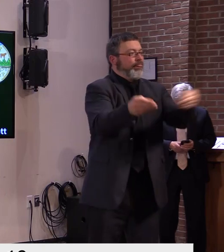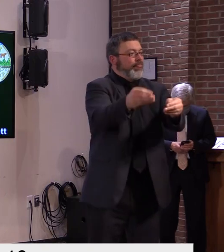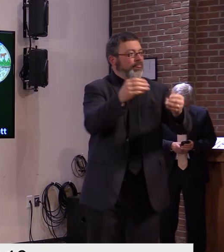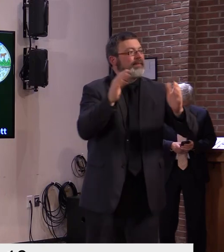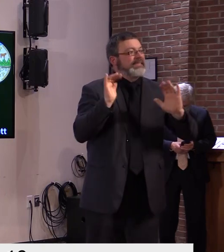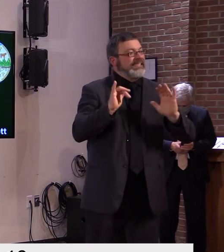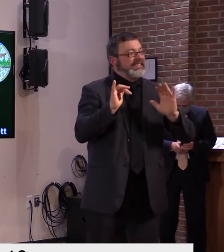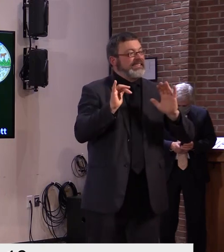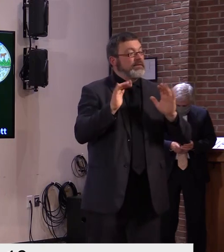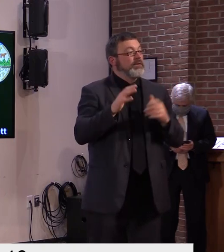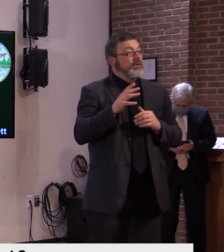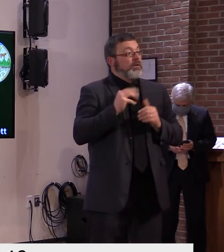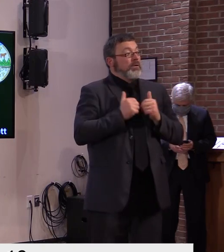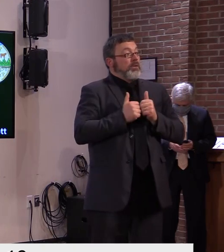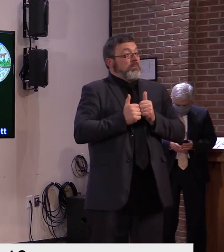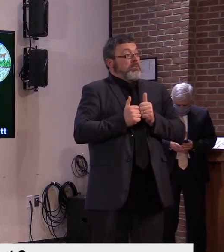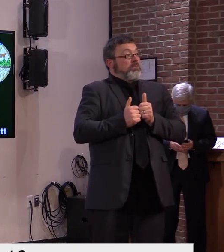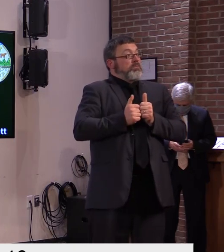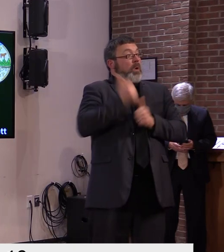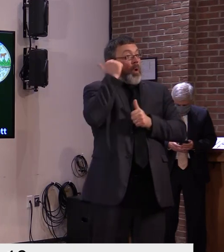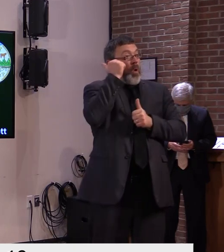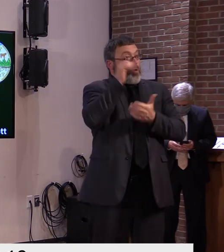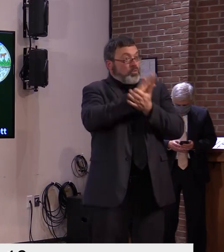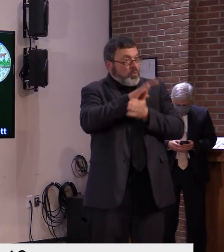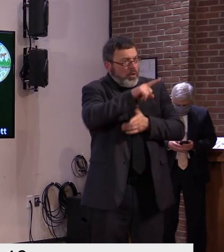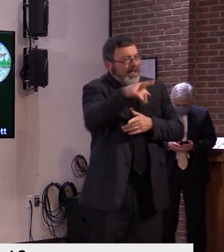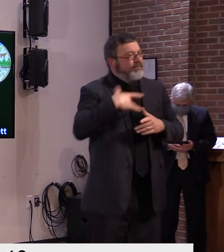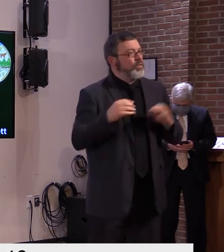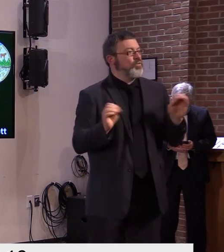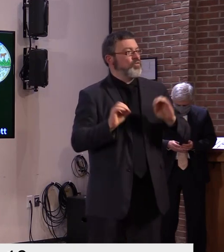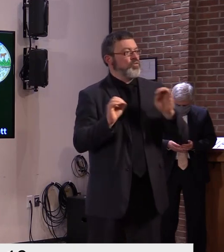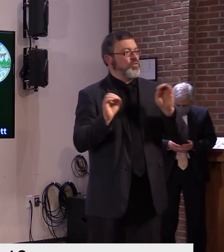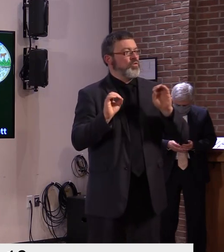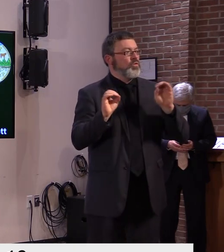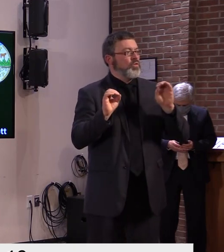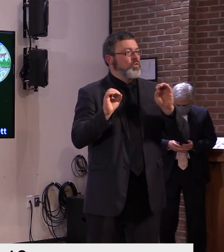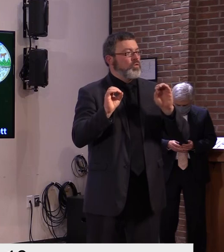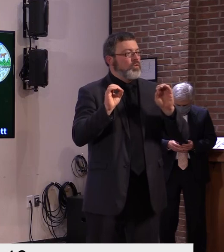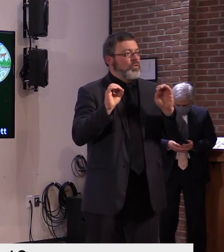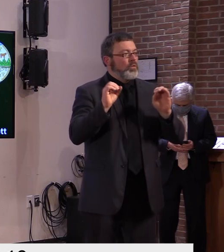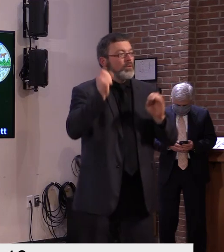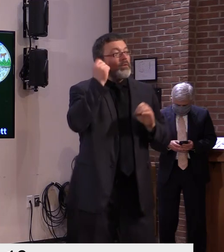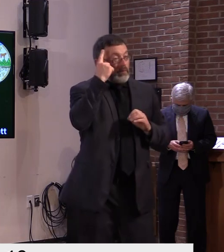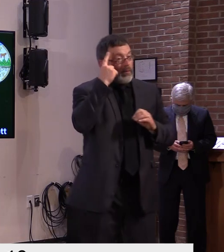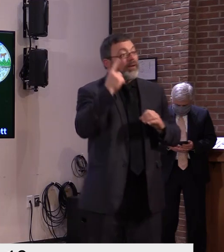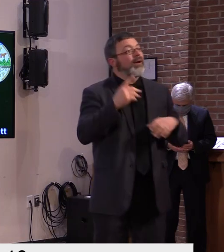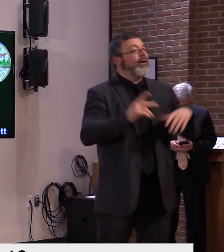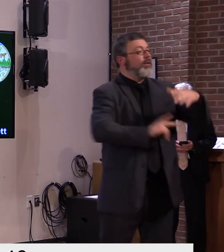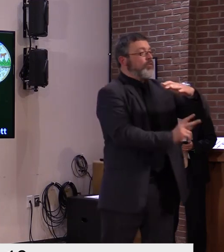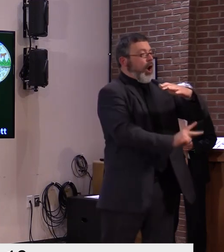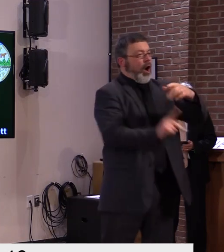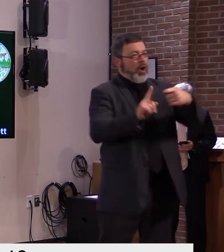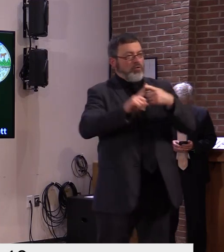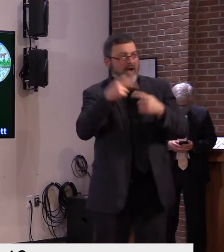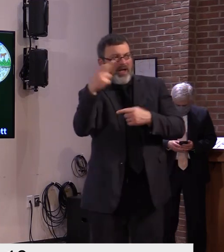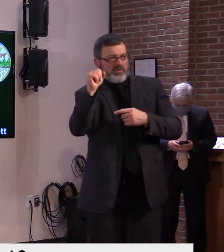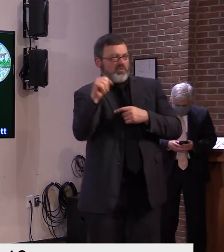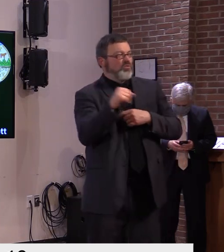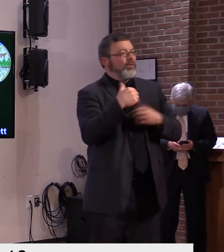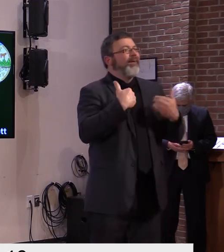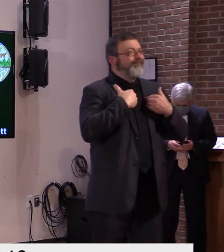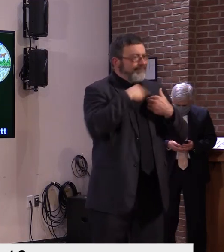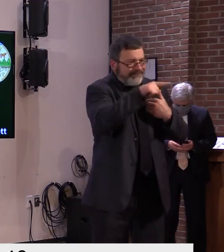this pandemic. The fact that there have been a number of cases in the K-12 learning environment that have not led to